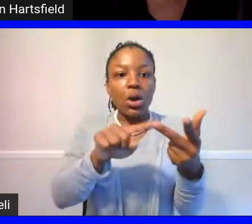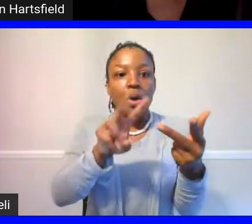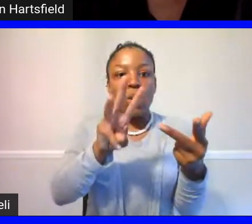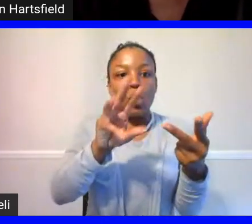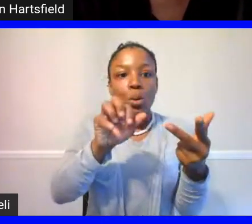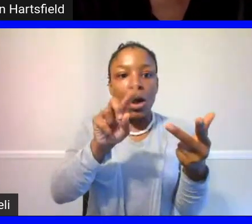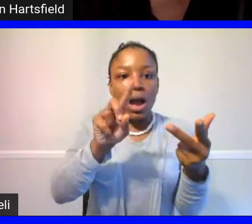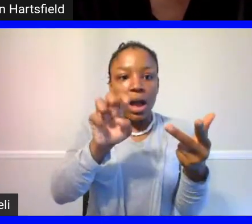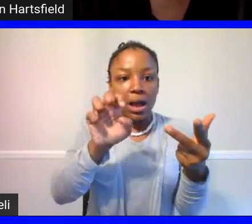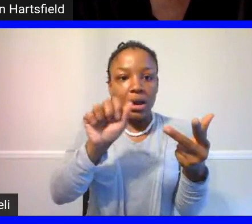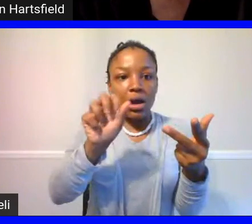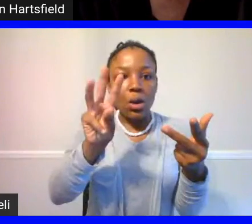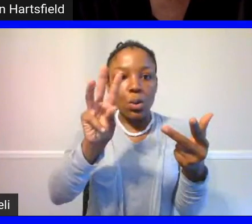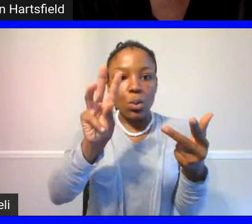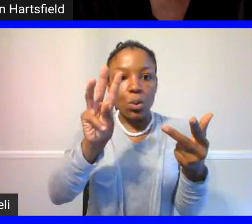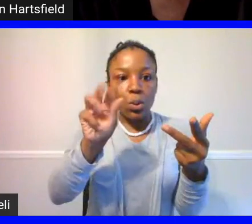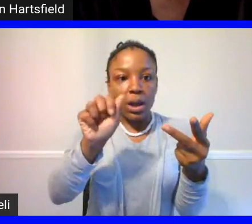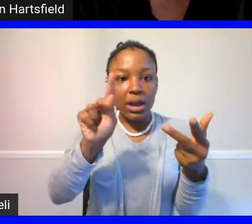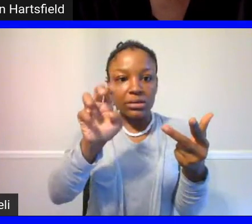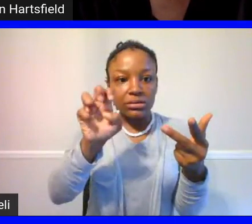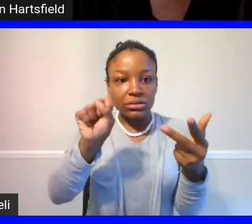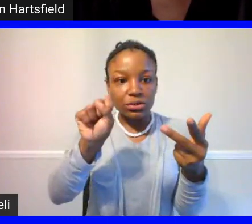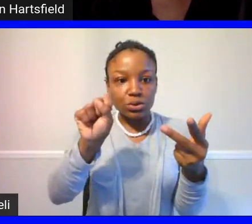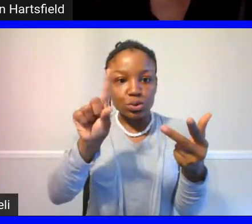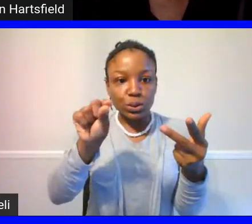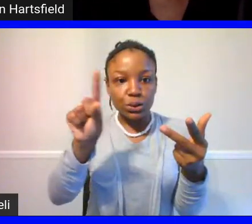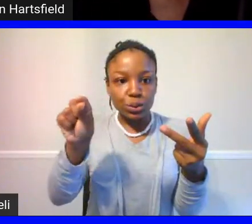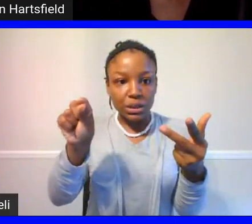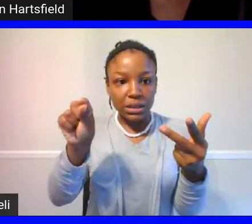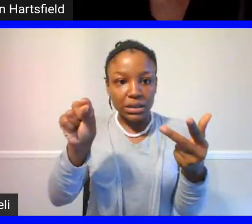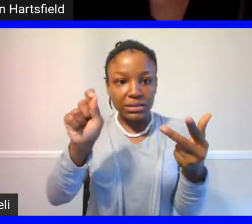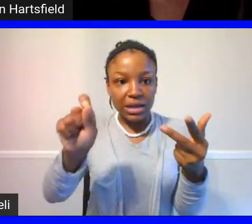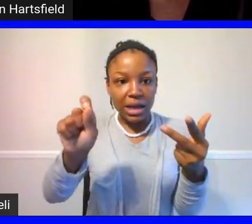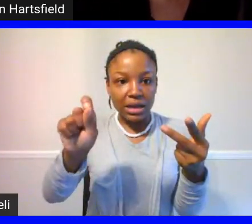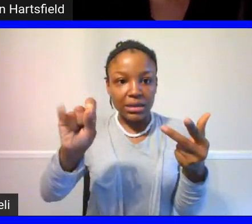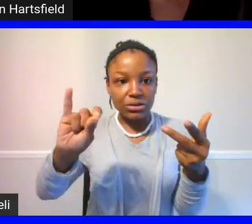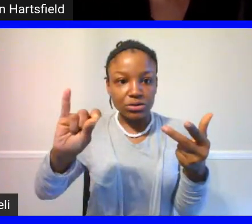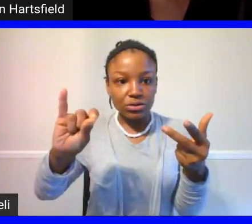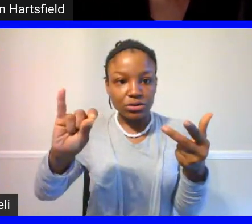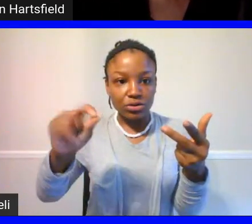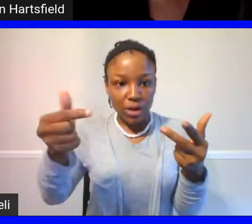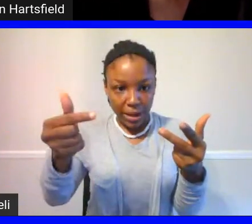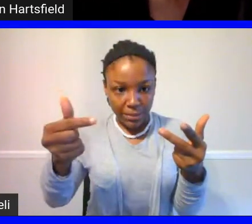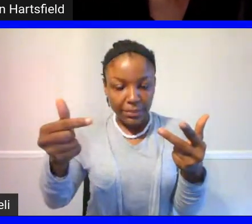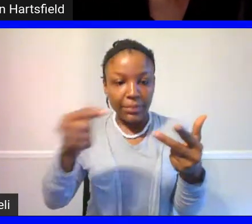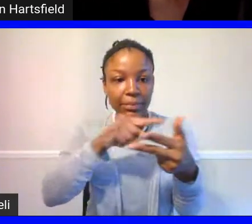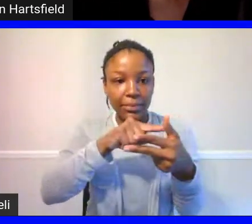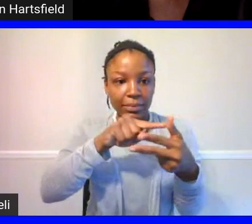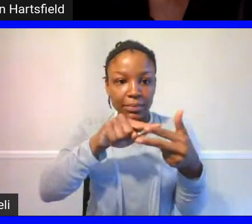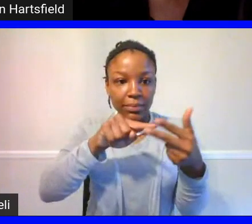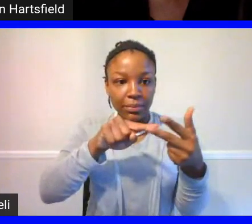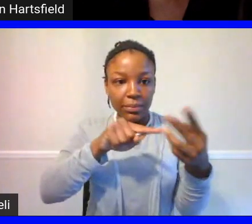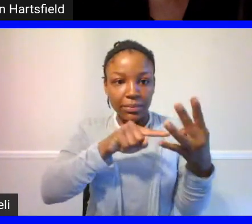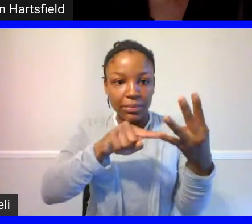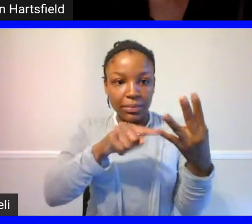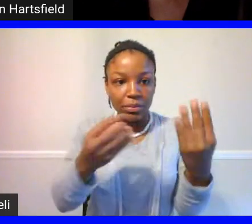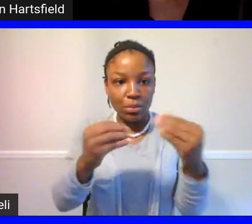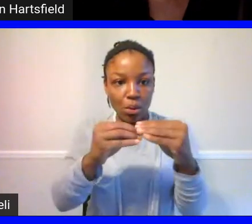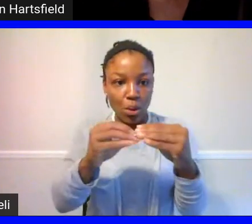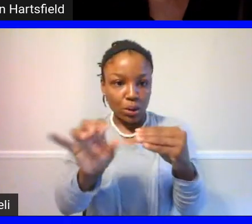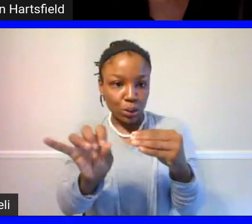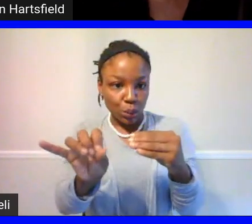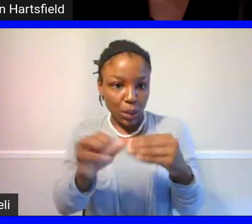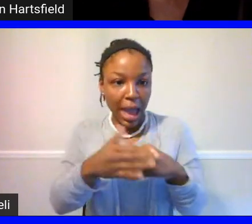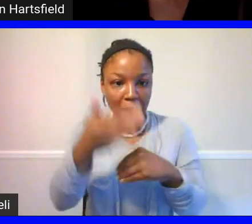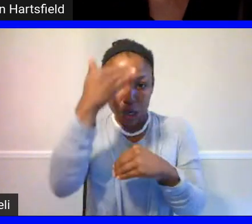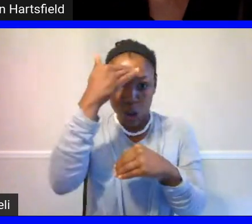bunch of now different Wide Awakes clubs happening all over on Instagram. I know we are up against time,